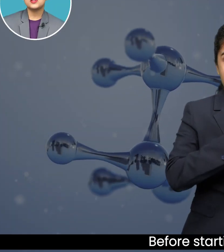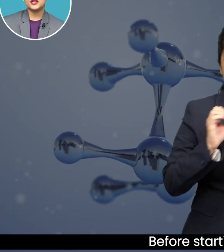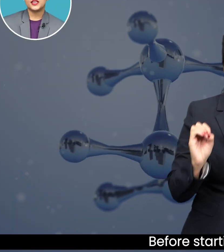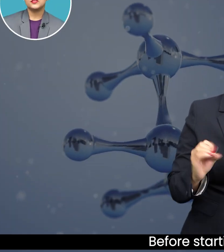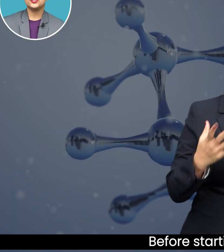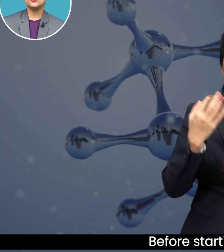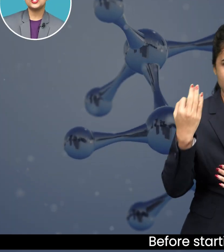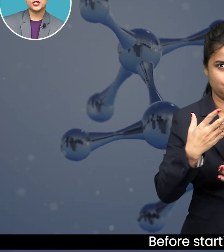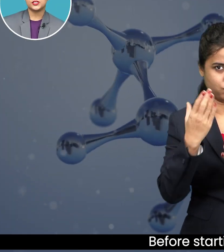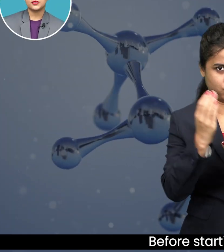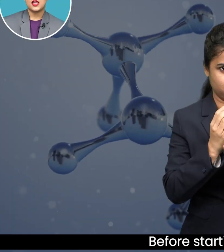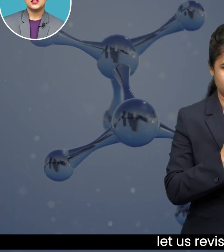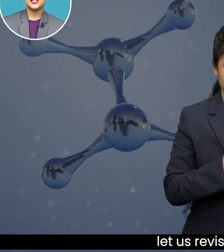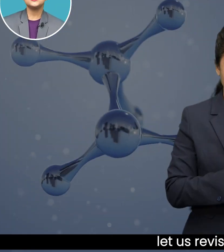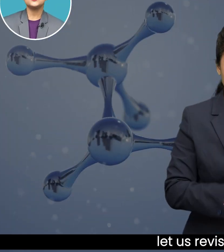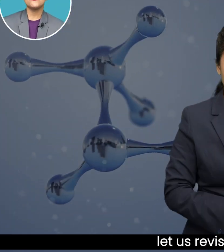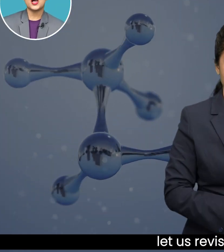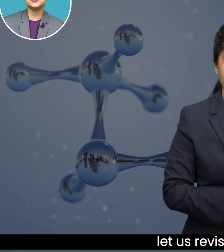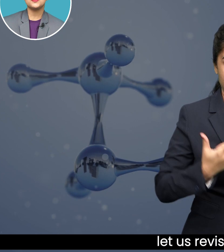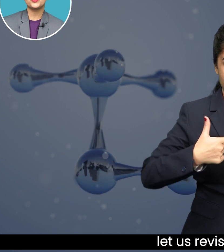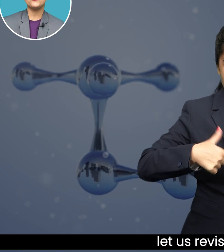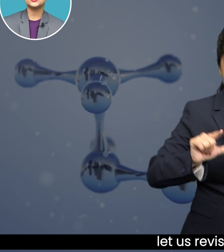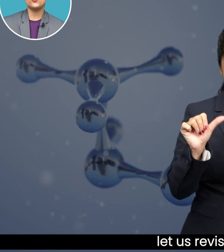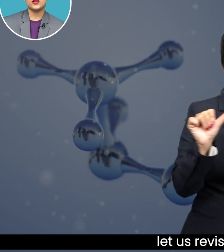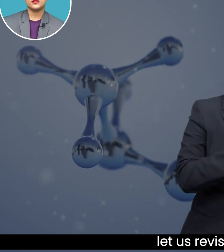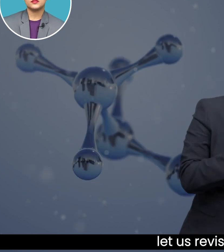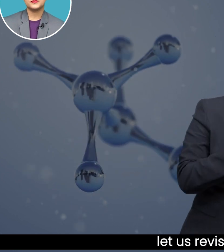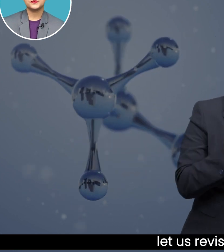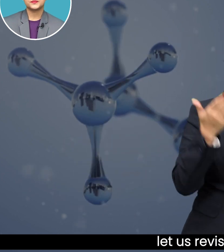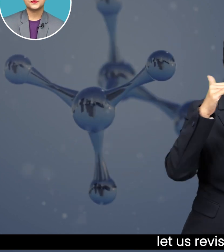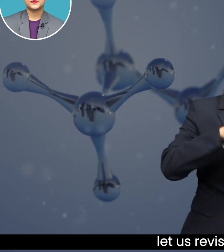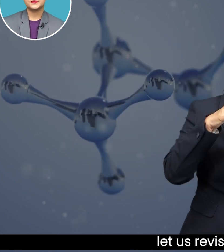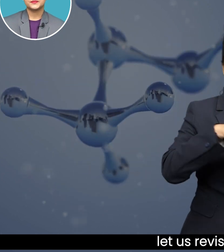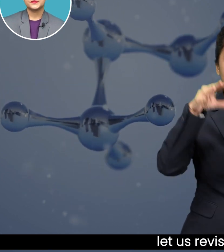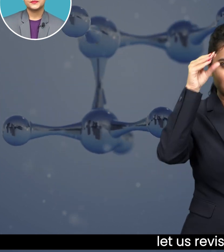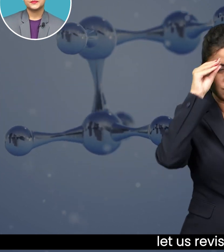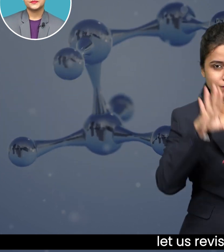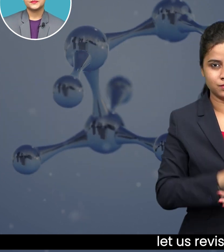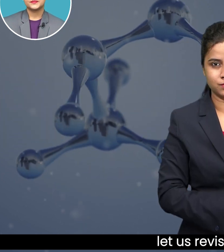Before starting the new session, let us revise the previous one.